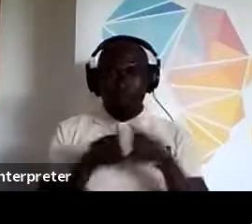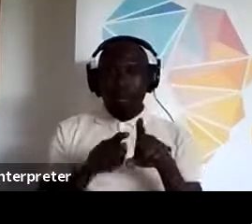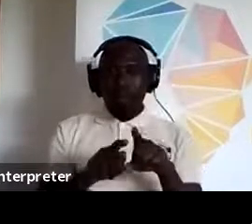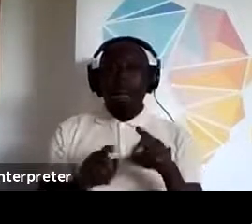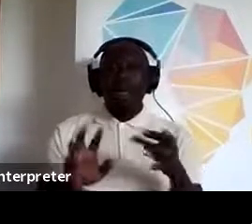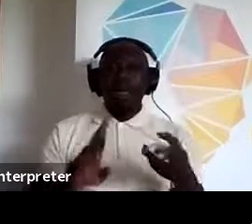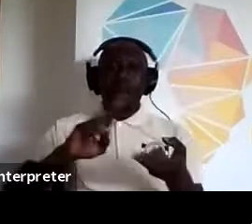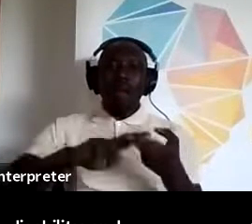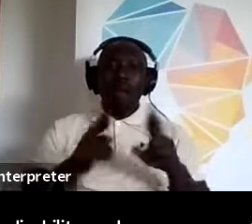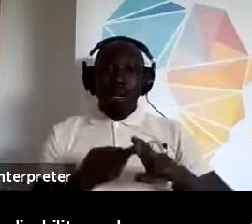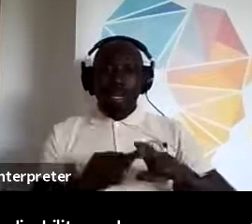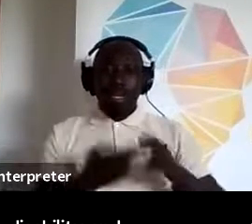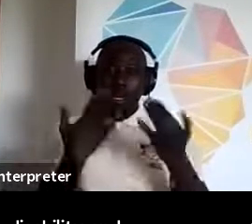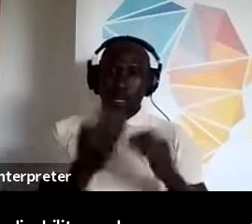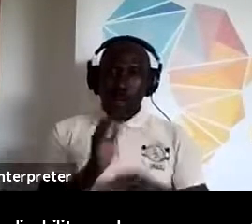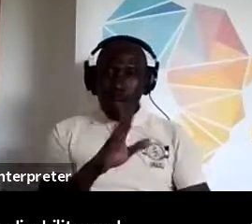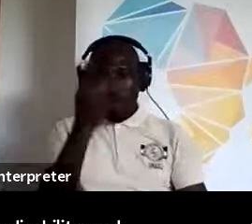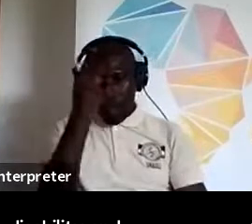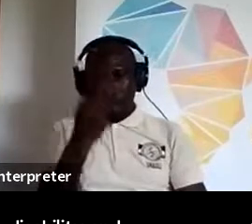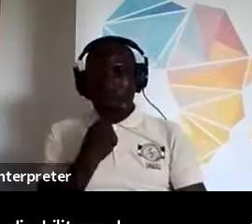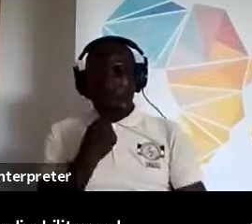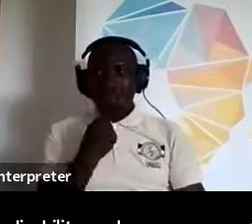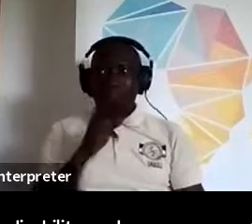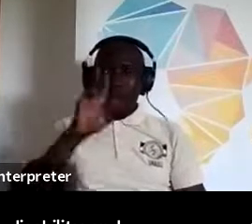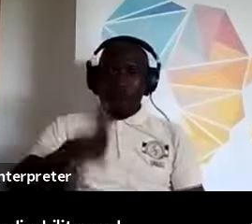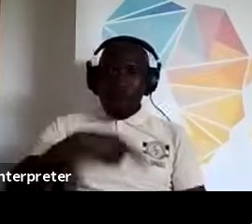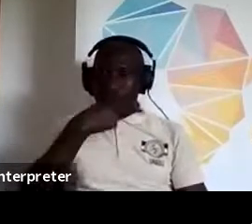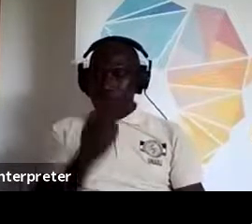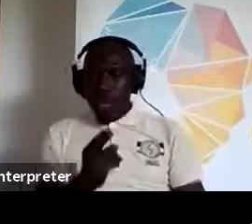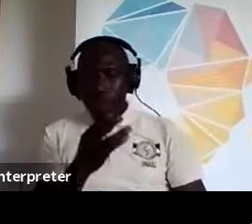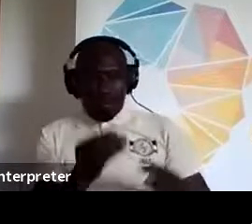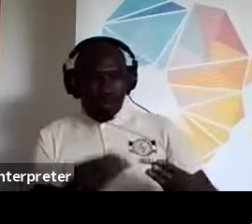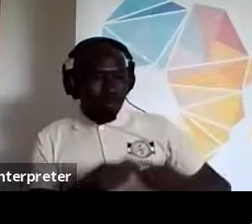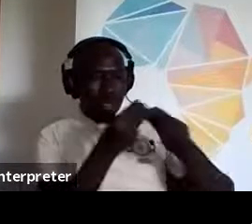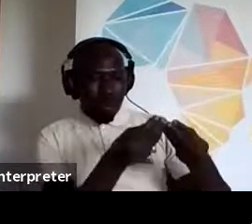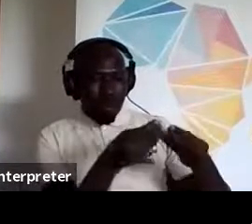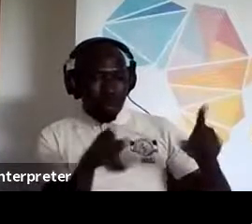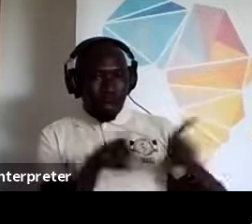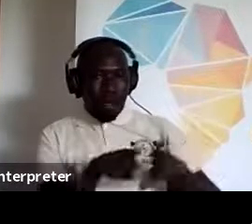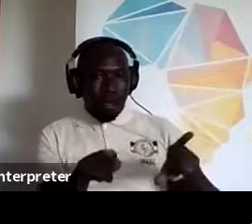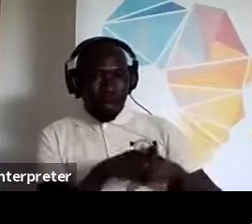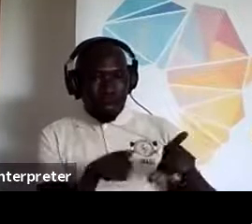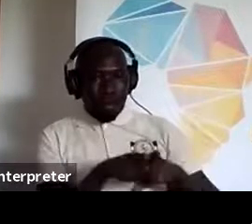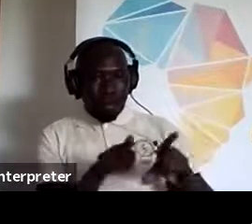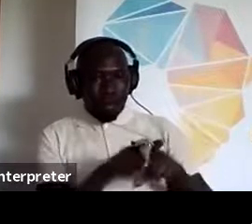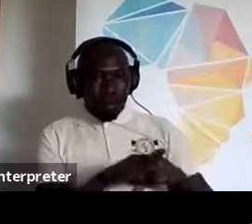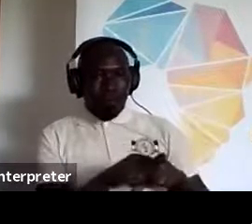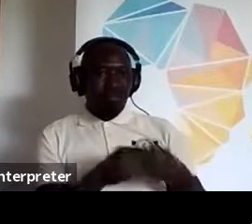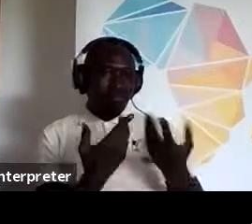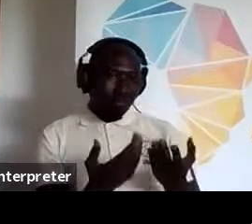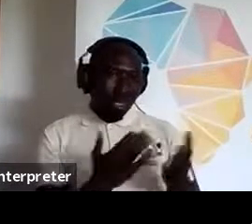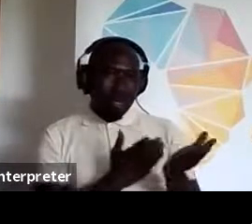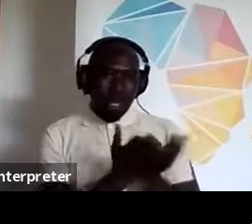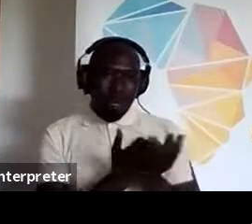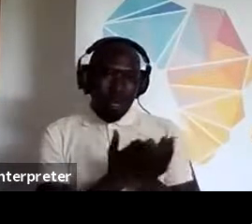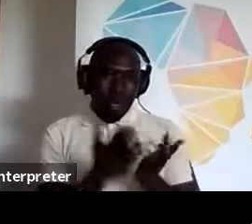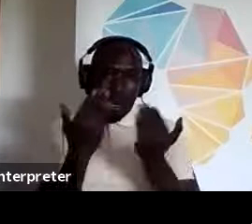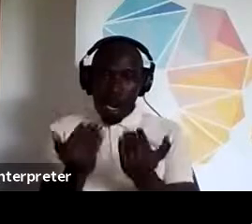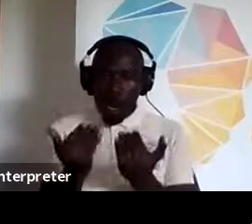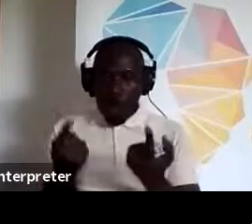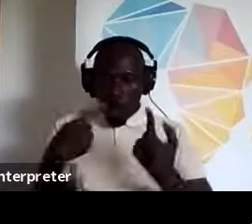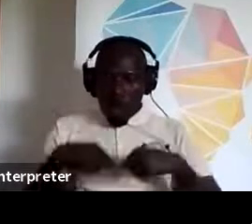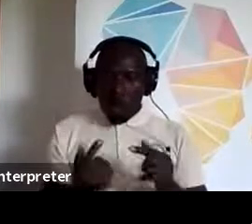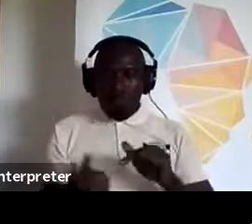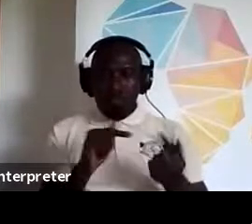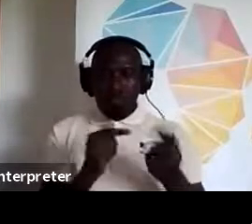intertwined. So their parents were unable to afford to give them this kind of facility. And right now we are in